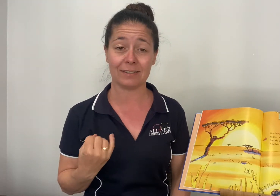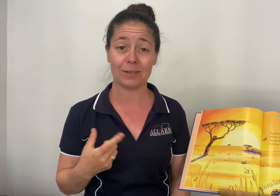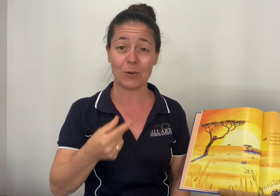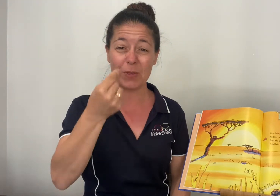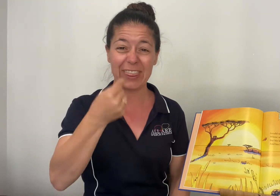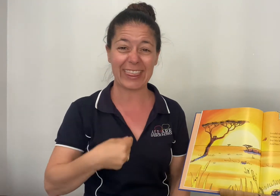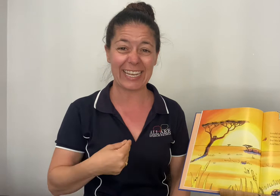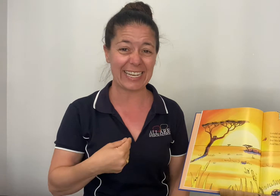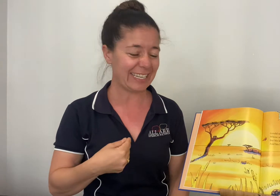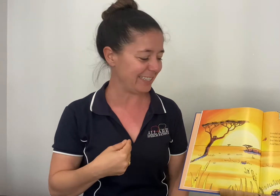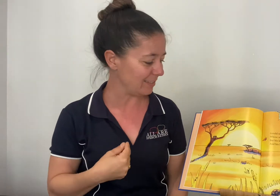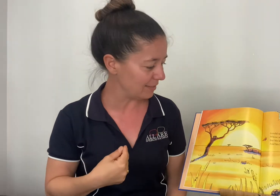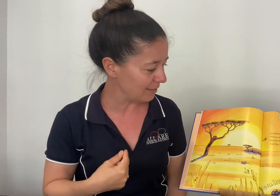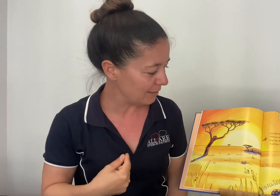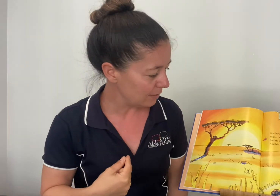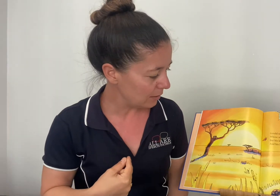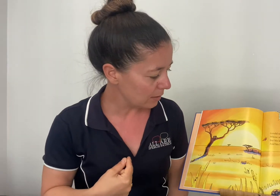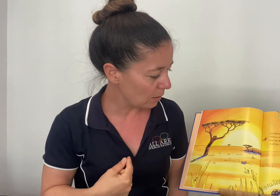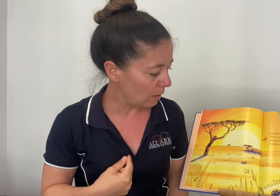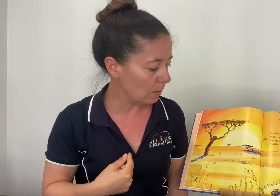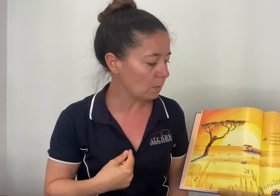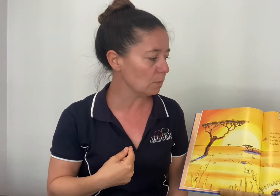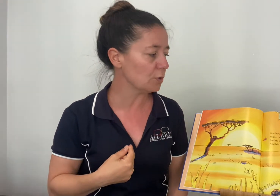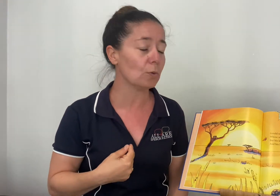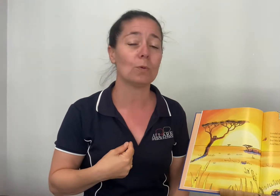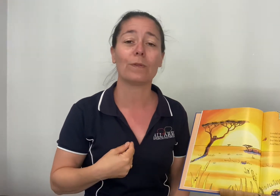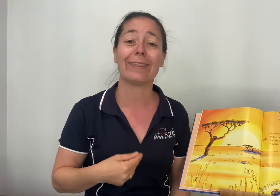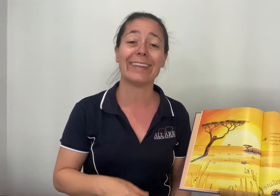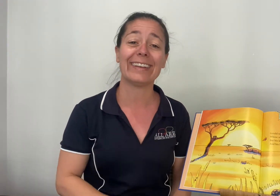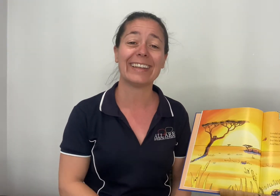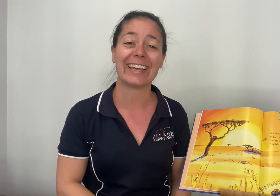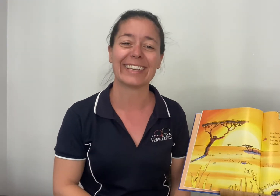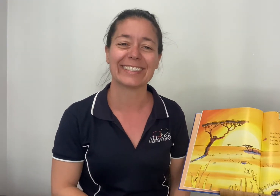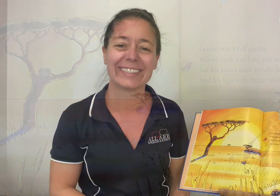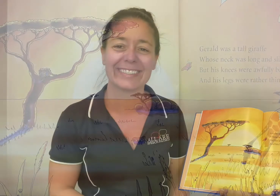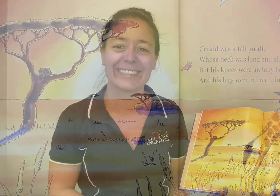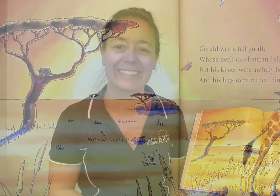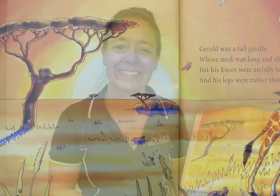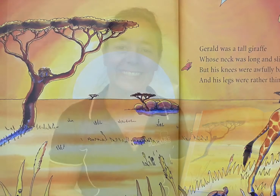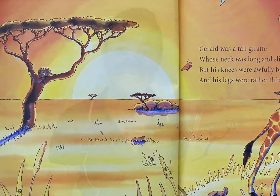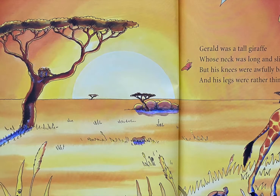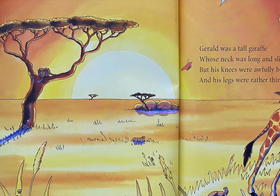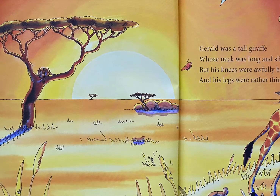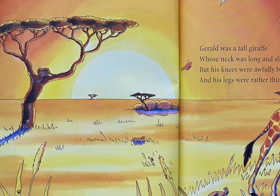or thin. He's got long, tall, thin legs.